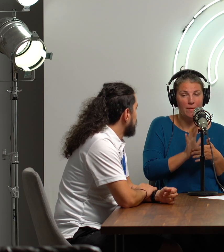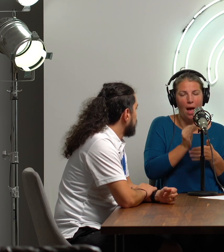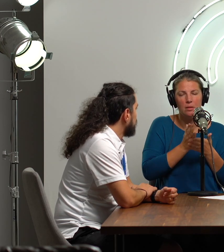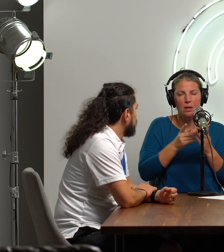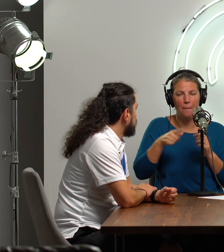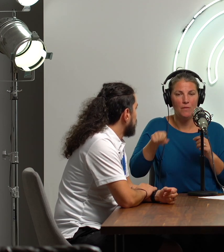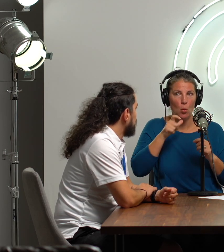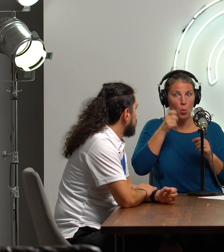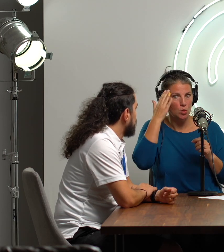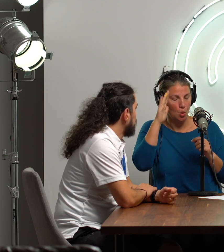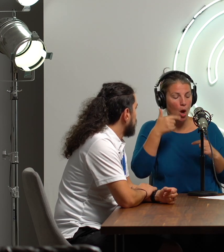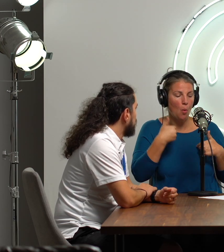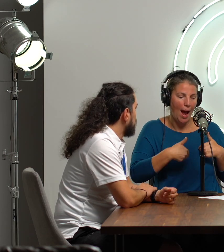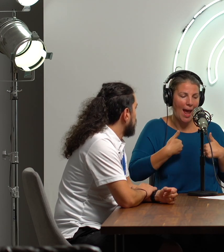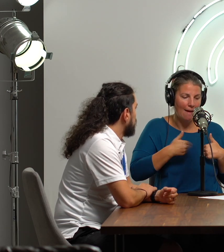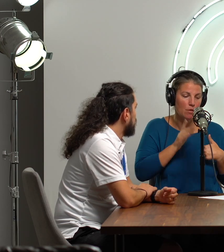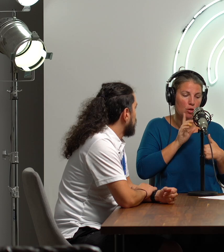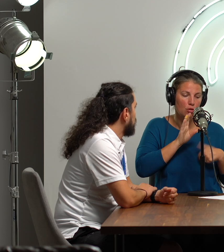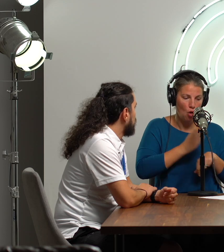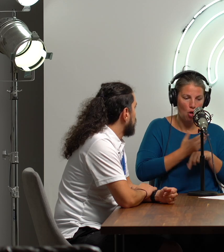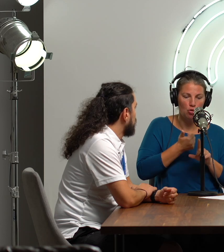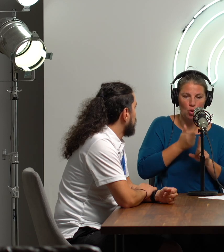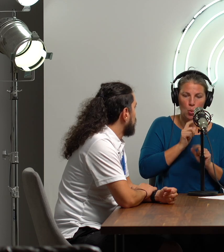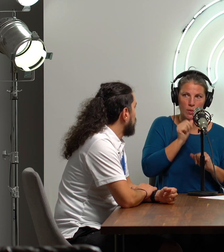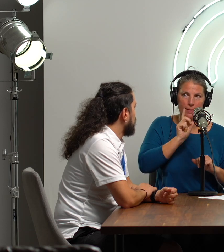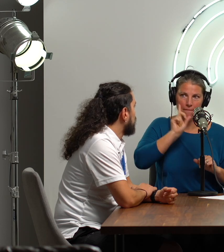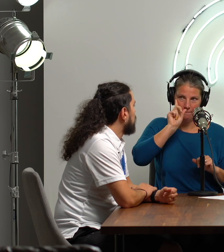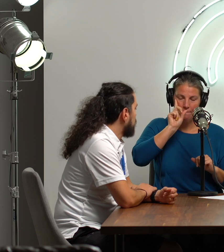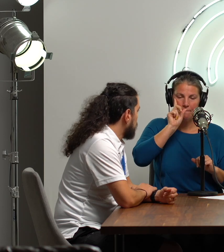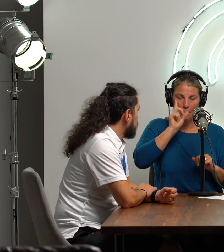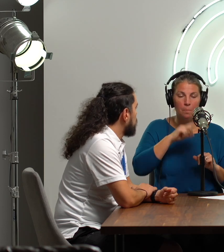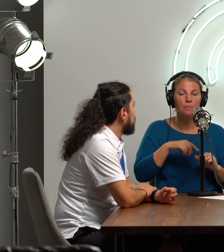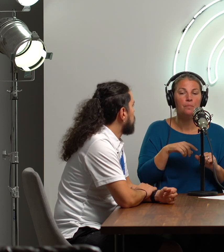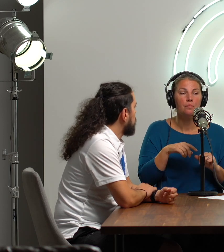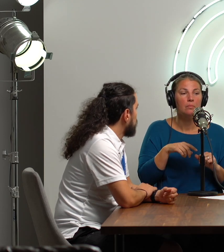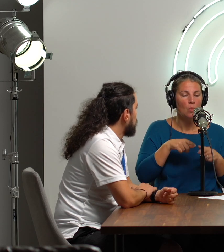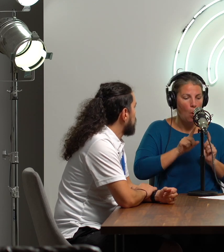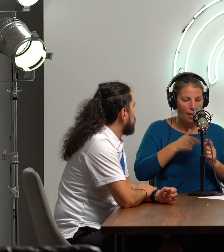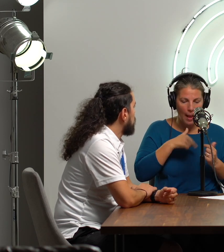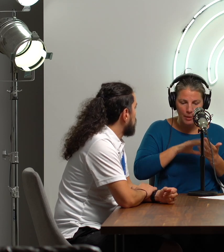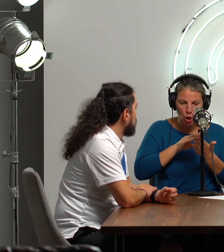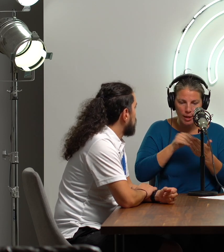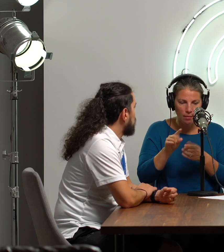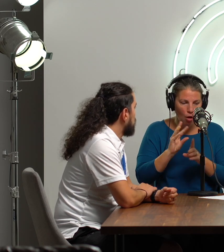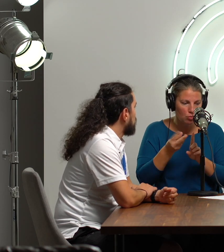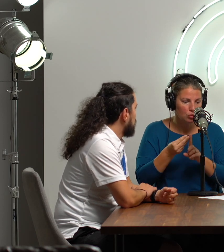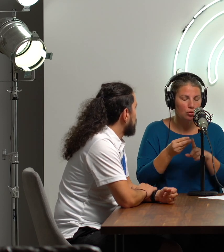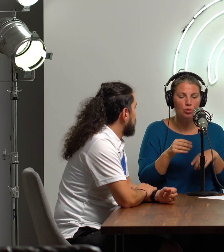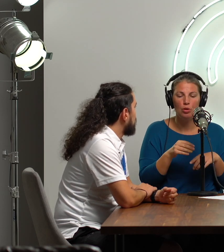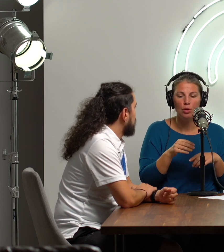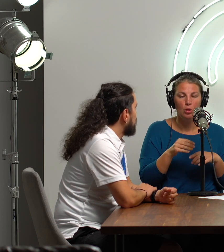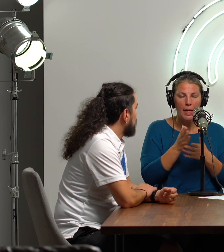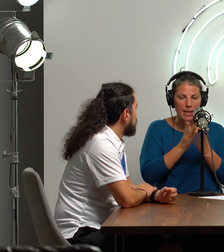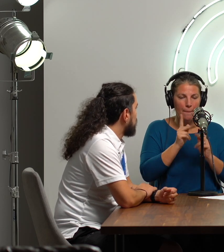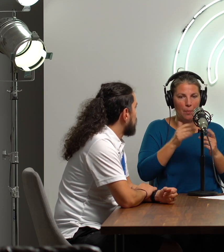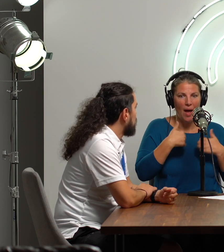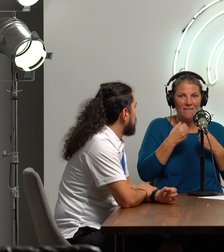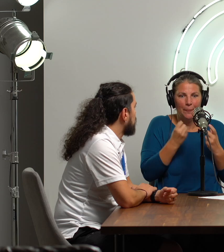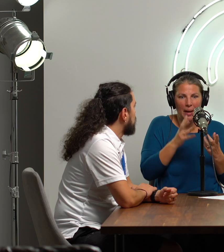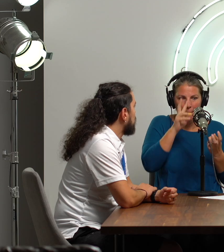I have a daughter who is deaf there's people as I'm learning the culture that have misconceptions just from watching the